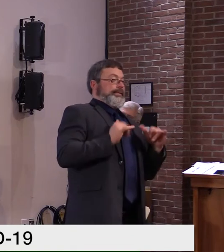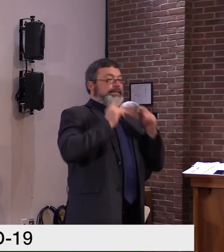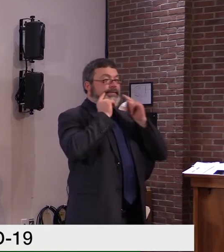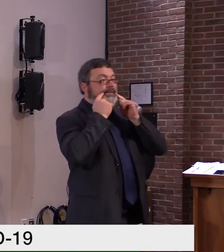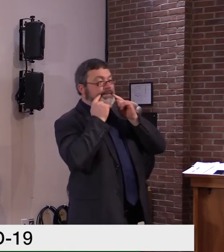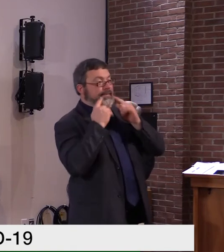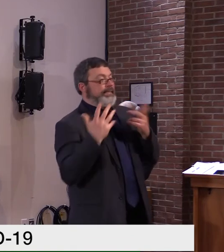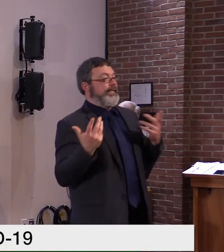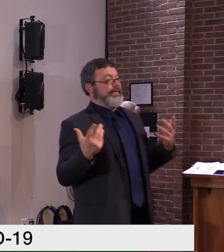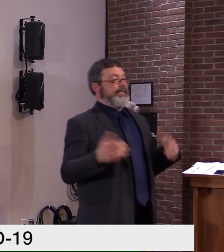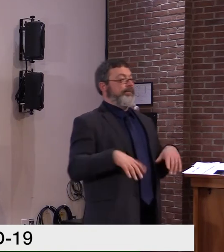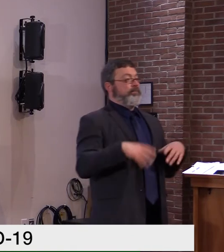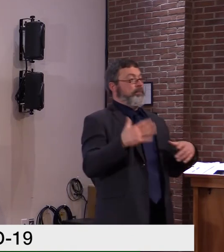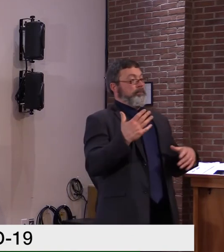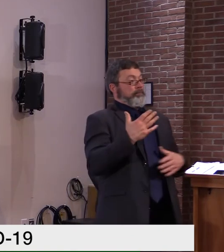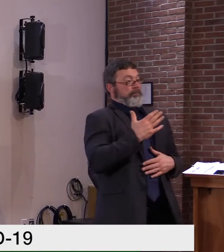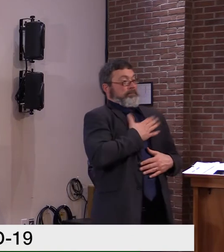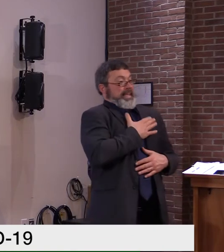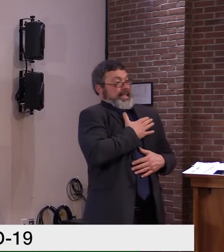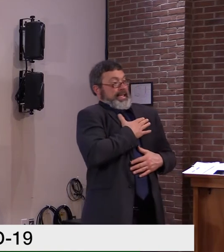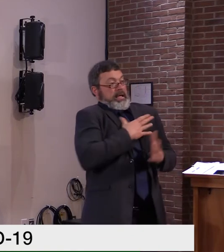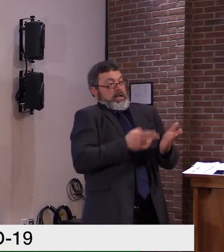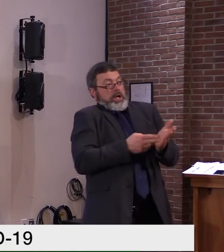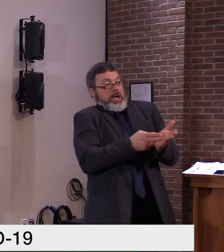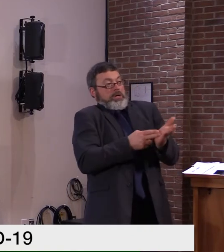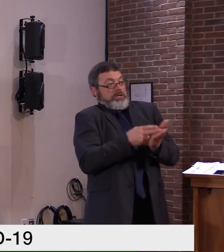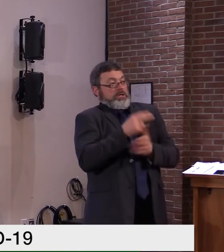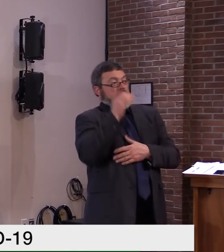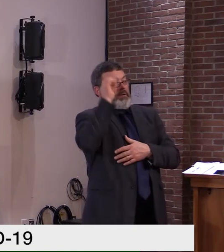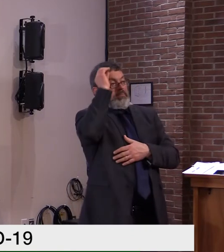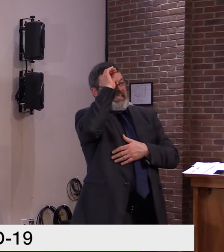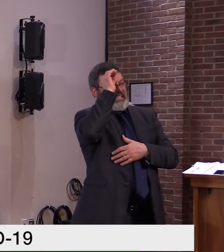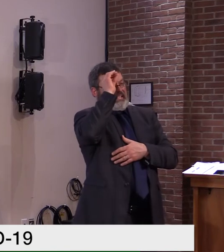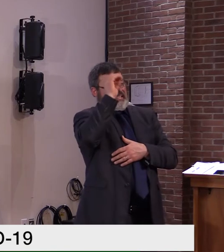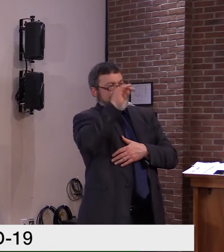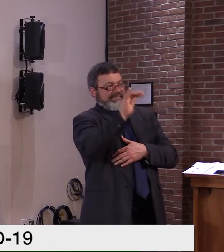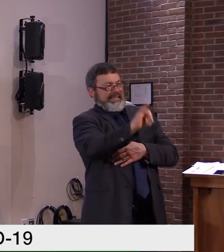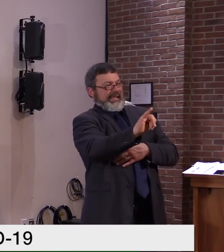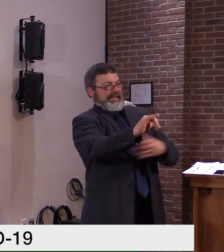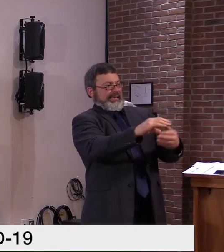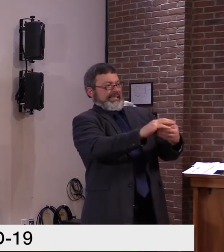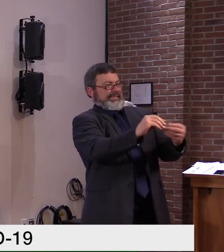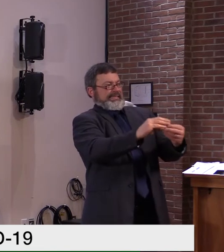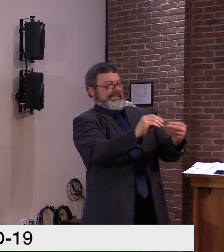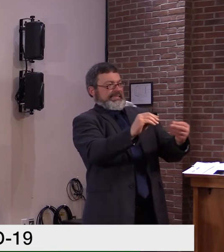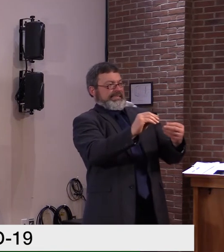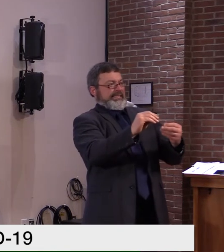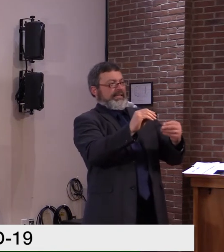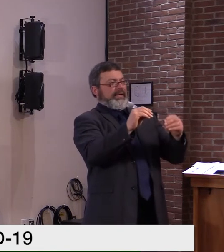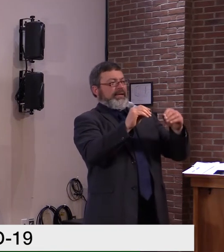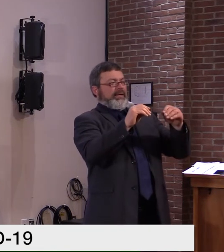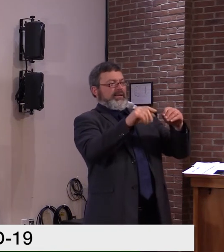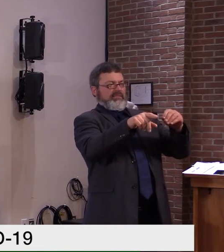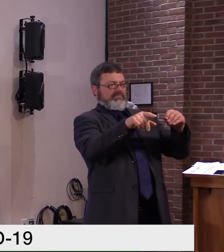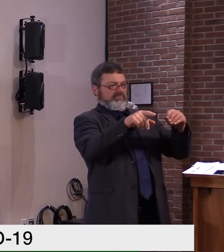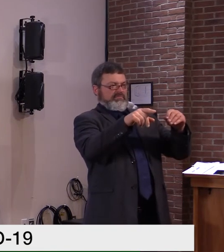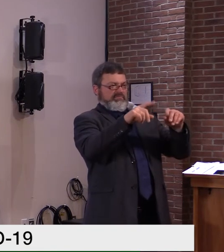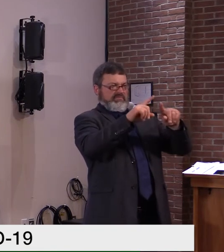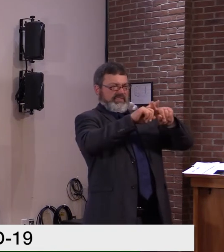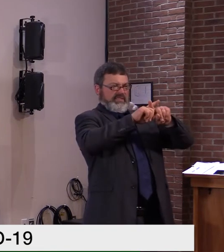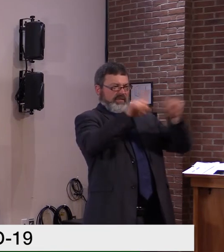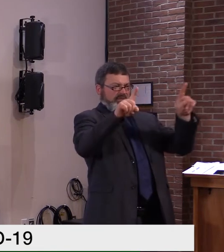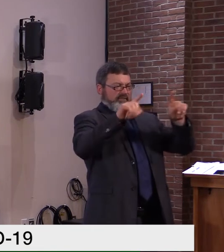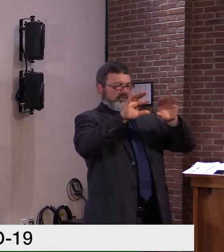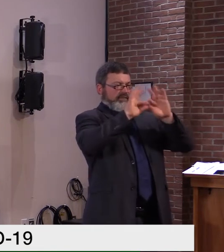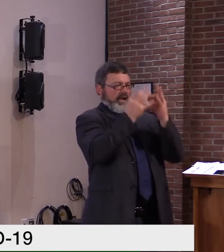mixing different families together and congregating, and that wouldn't be a good idea. But I'm not